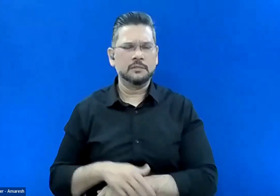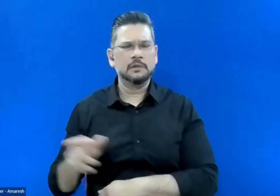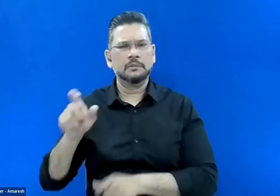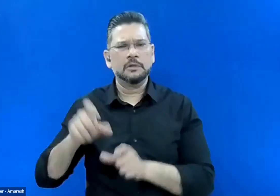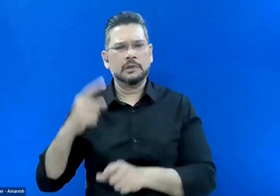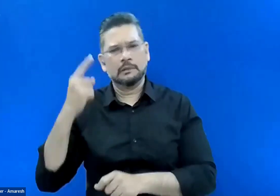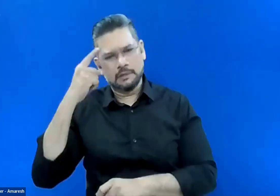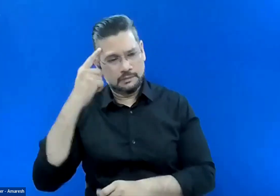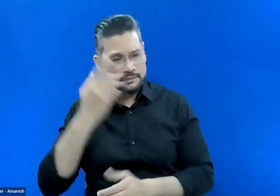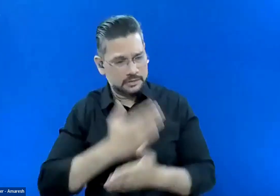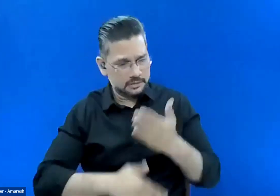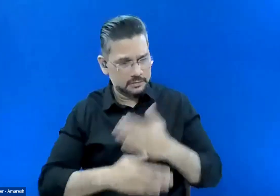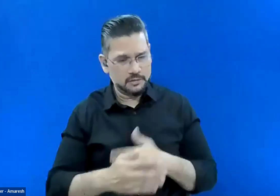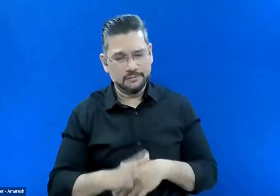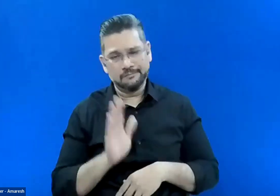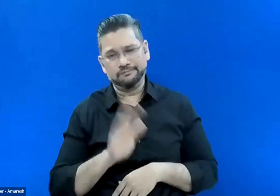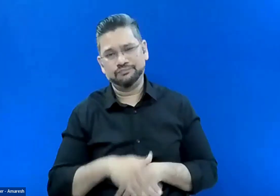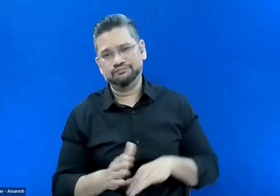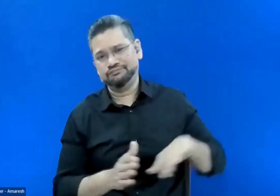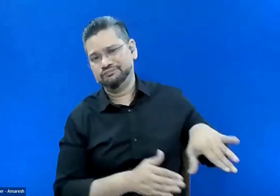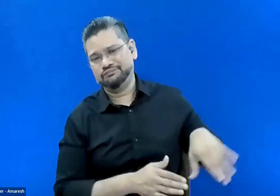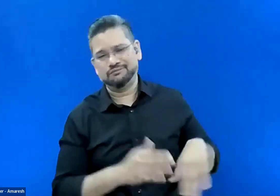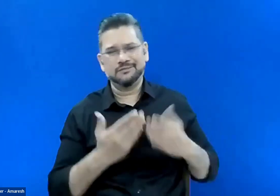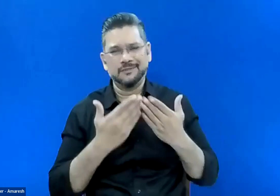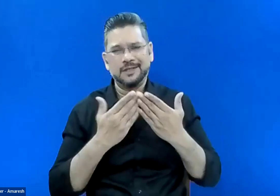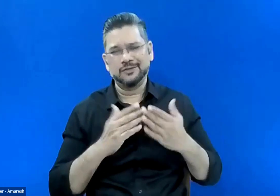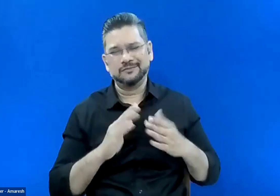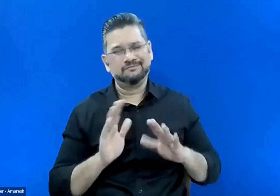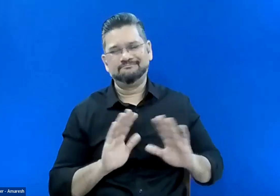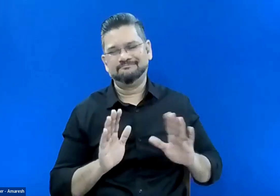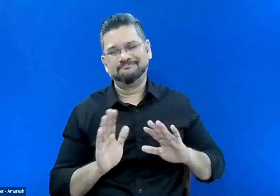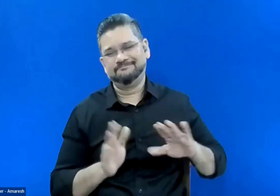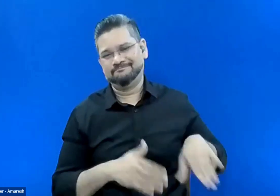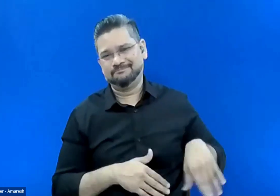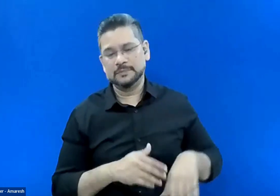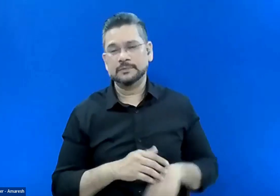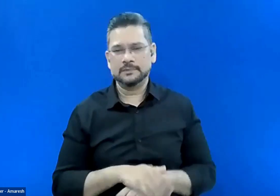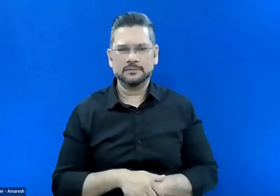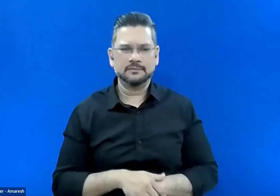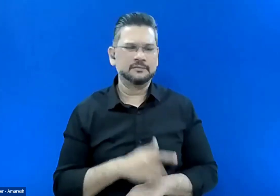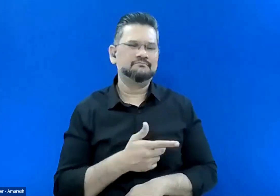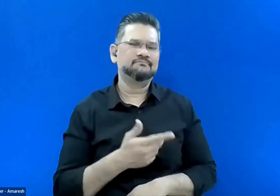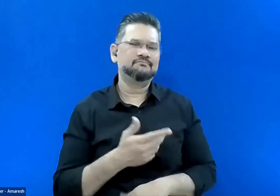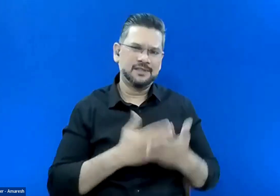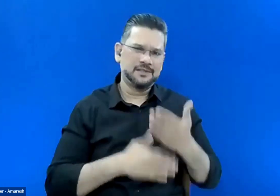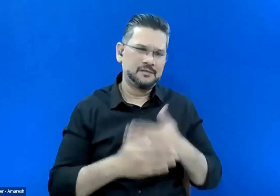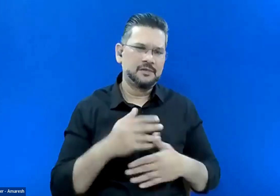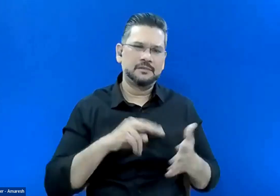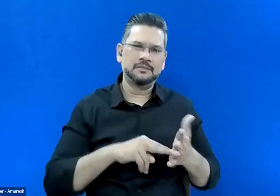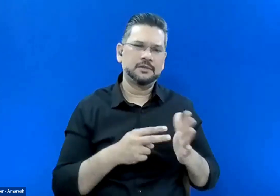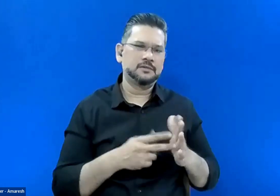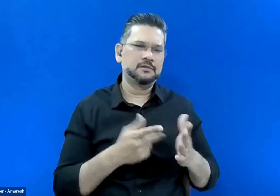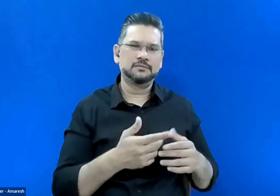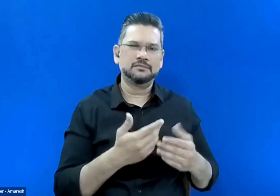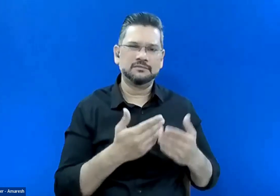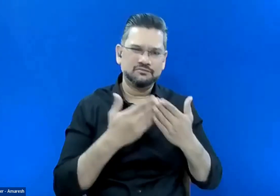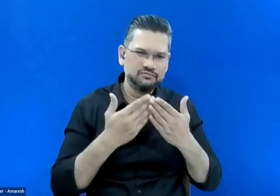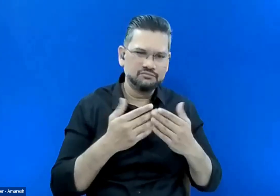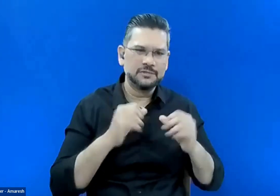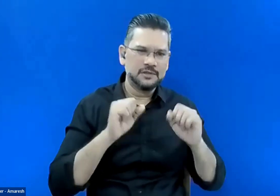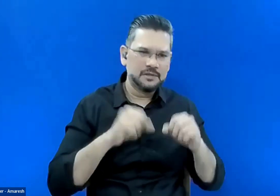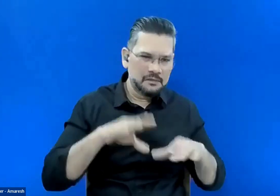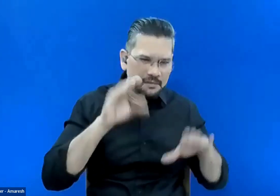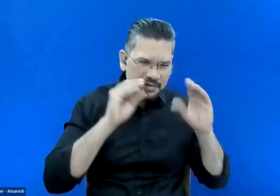education. So they often believe that young people with disabilities are incapable of learning. In many